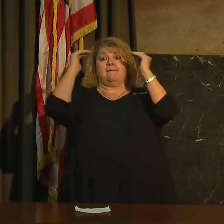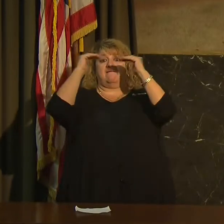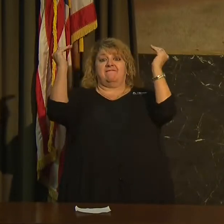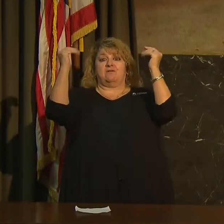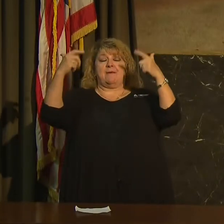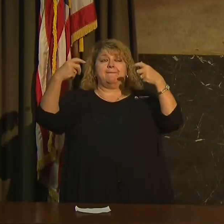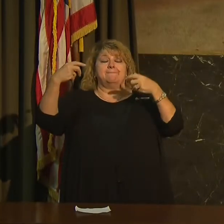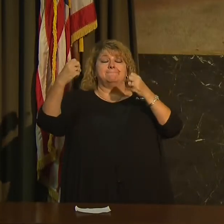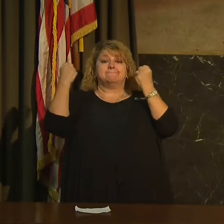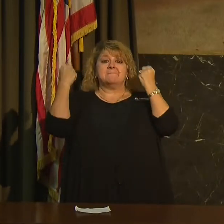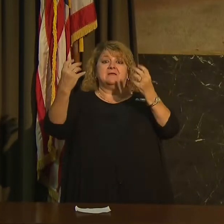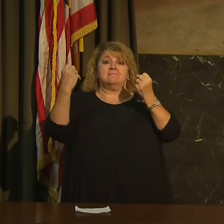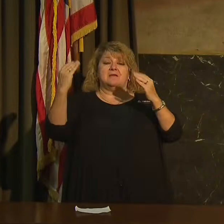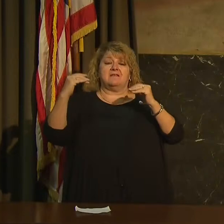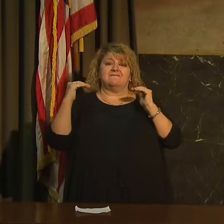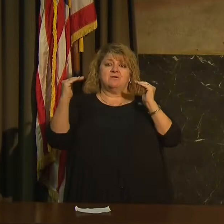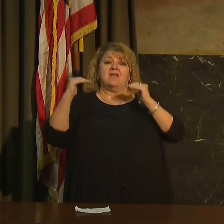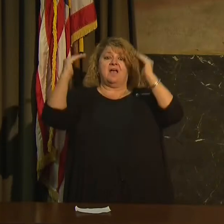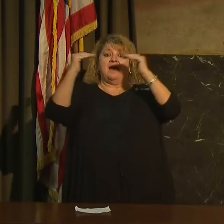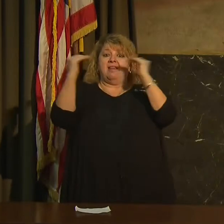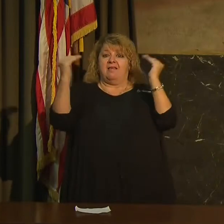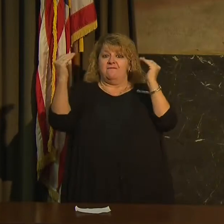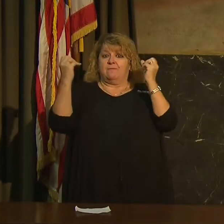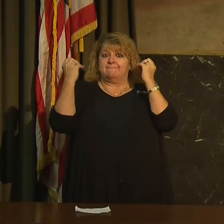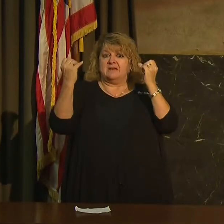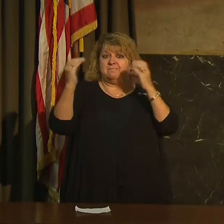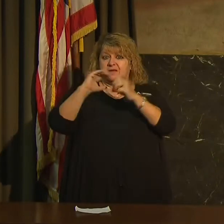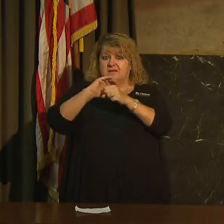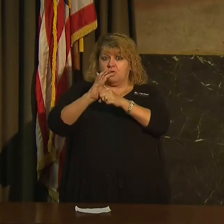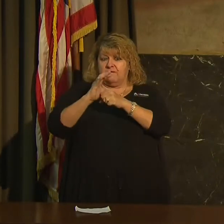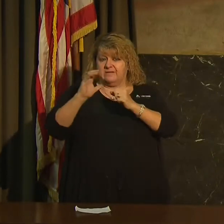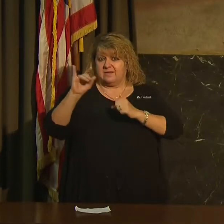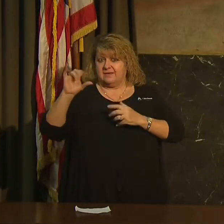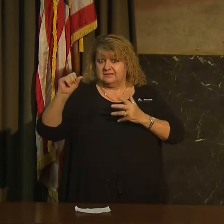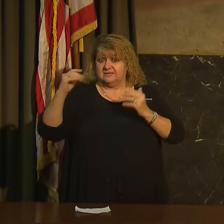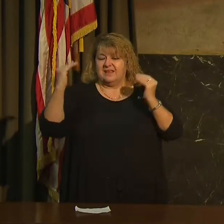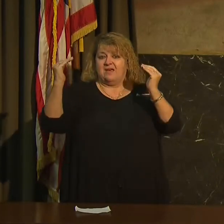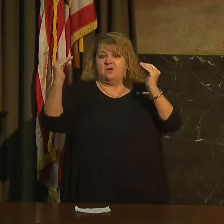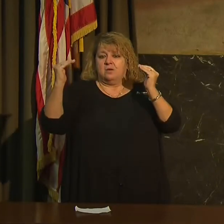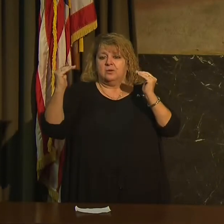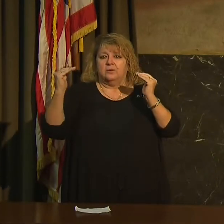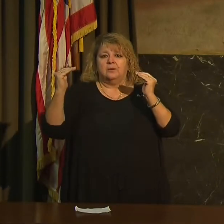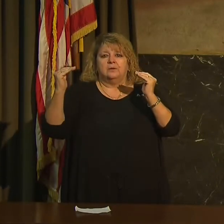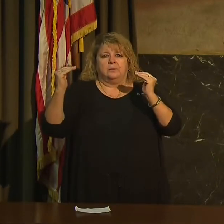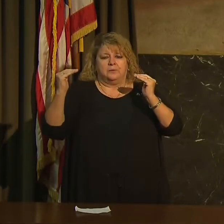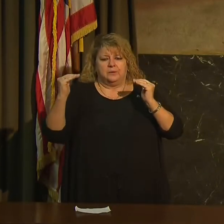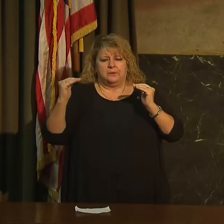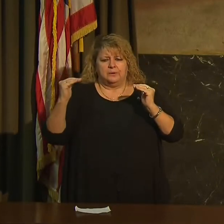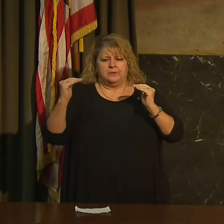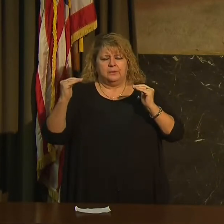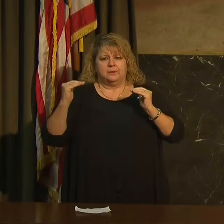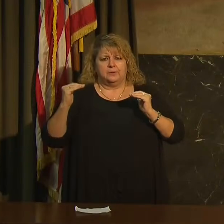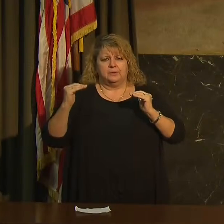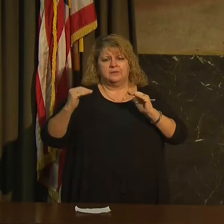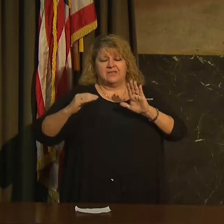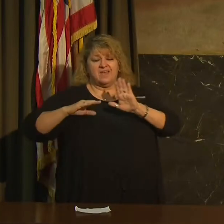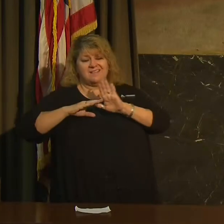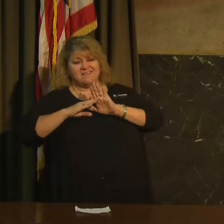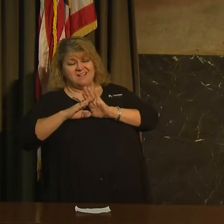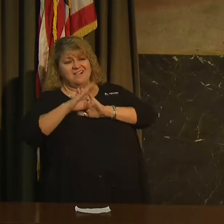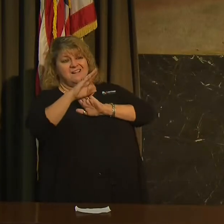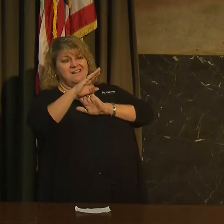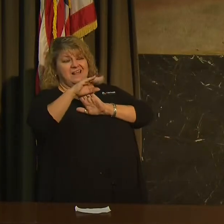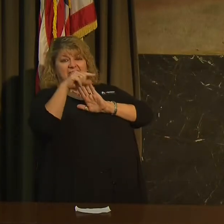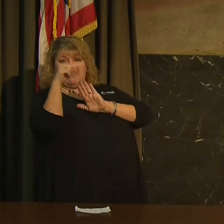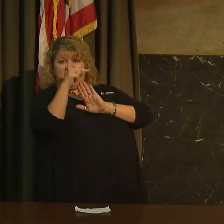trajectory had been improving. And so with basically flat or small increases with the